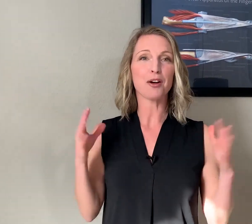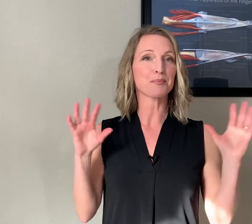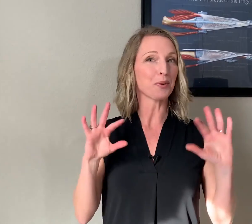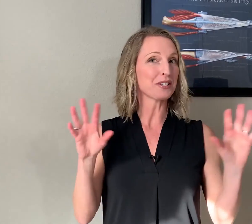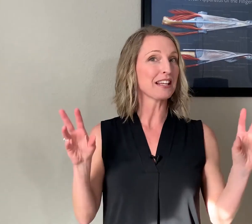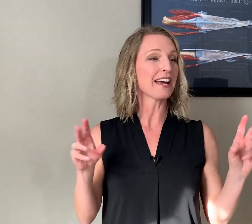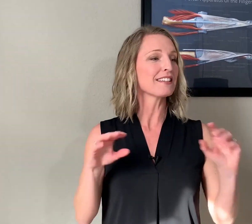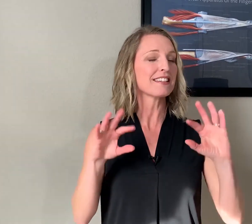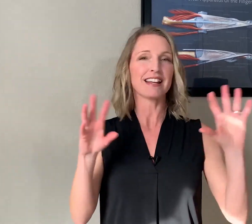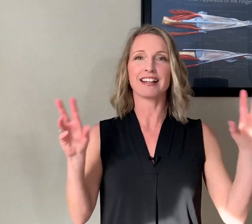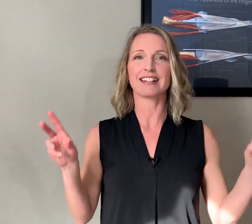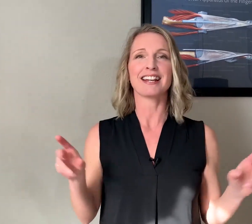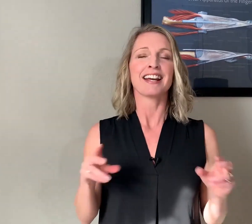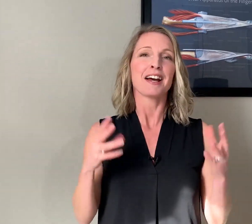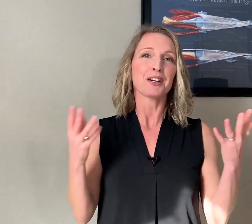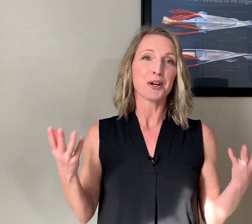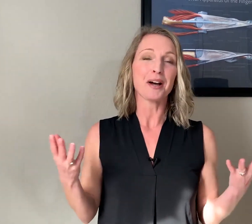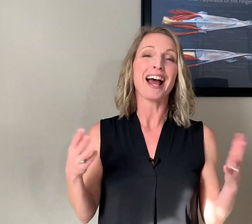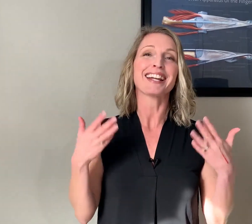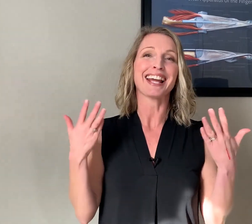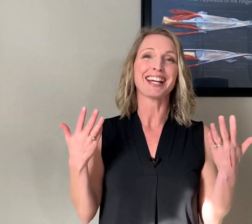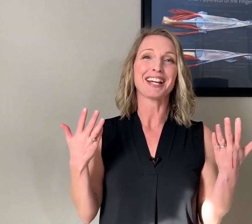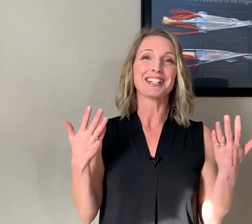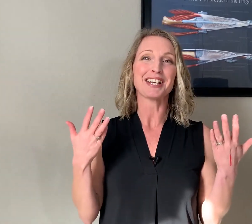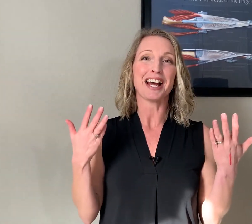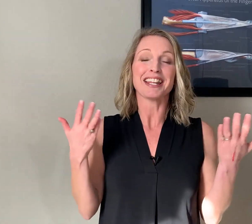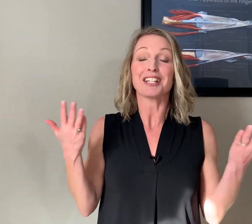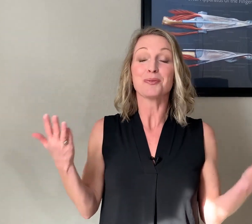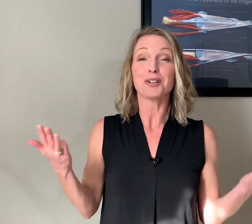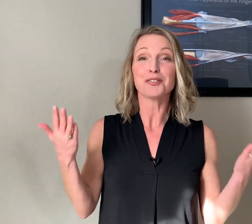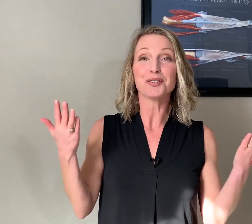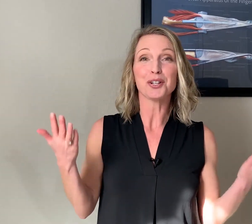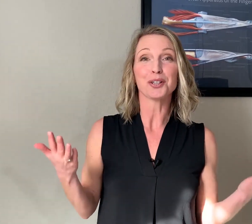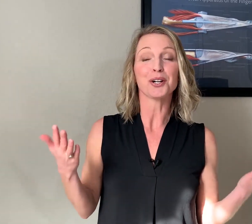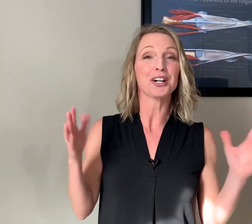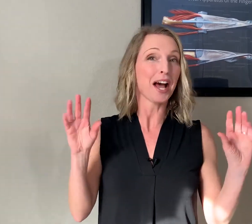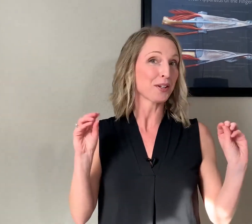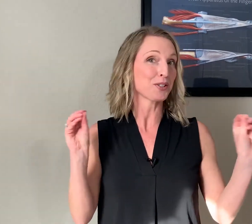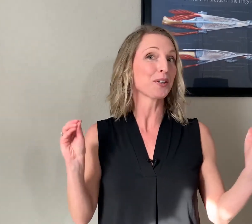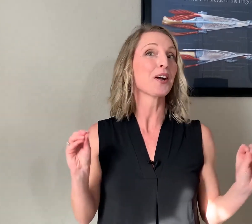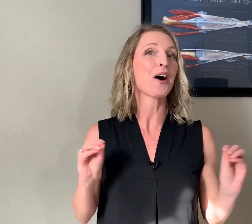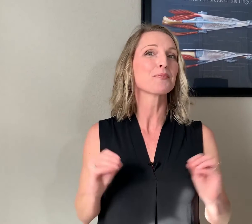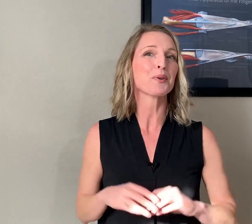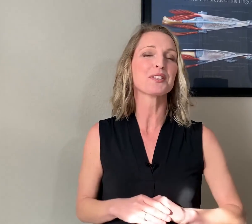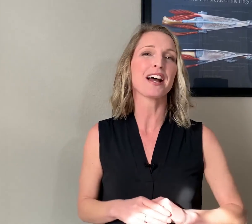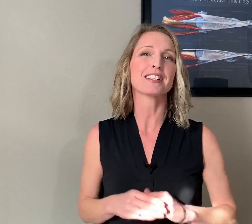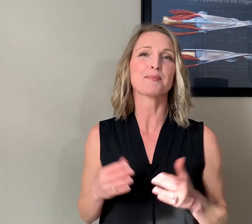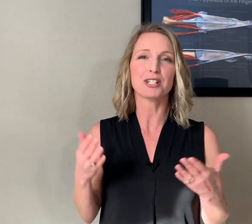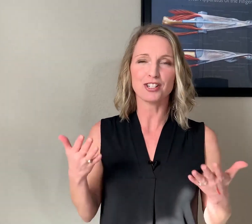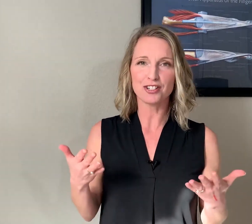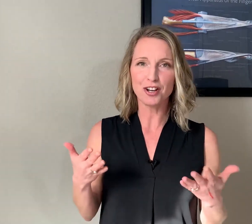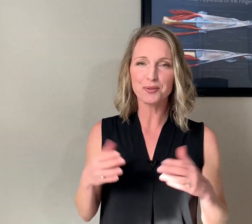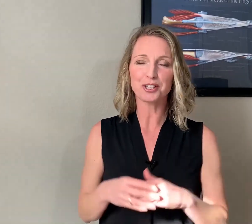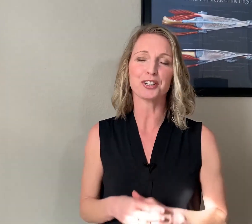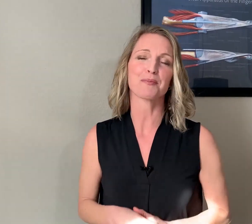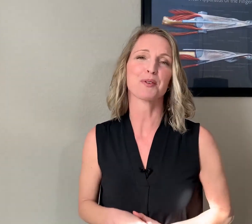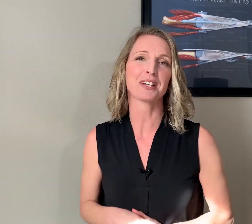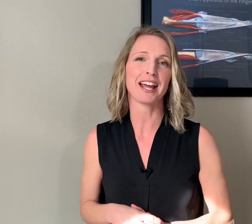both sides, then go ahead, and I think it's wonderful to learn how to do it on both sides, but just know when you're communicating